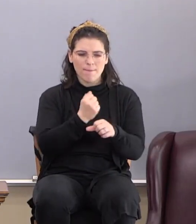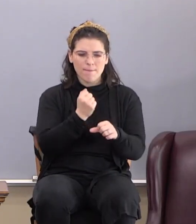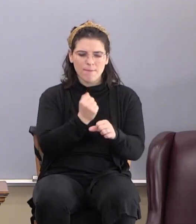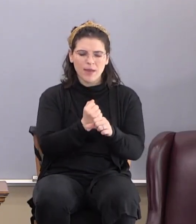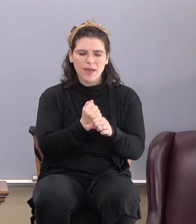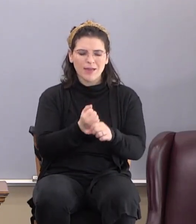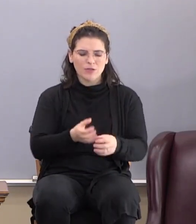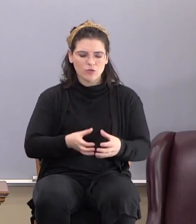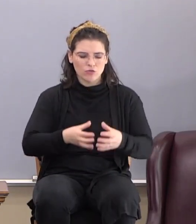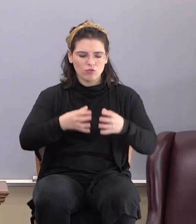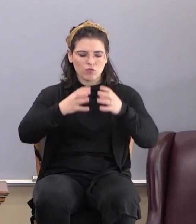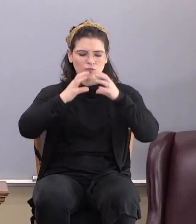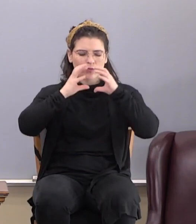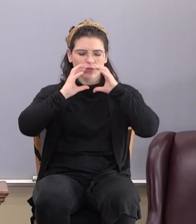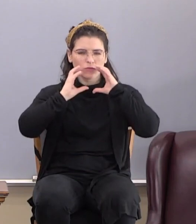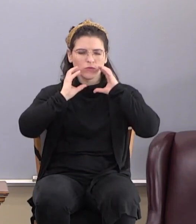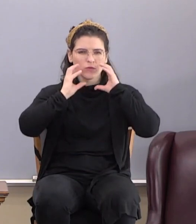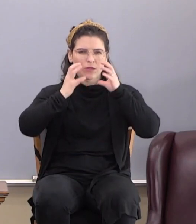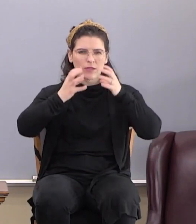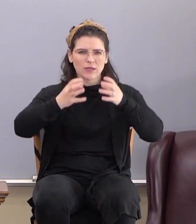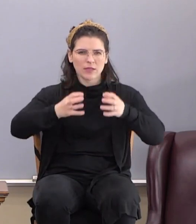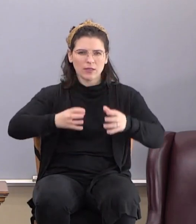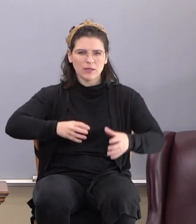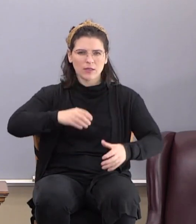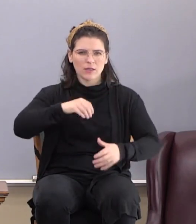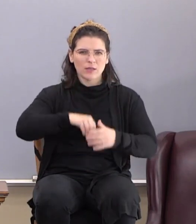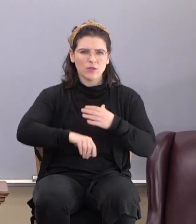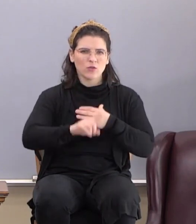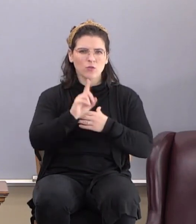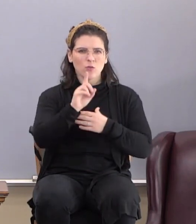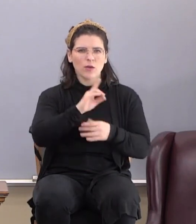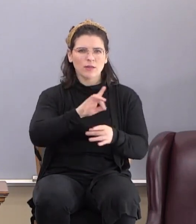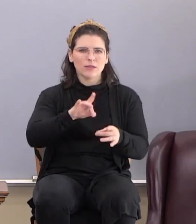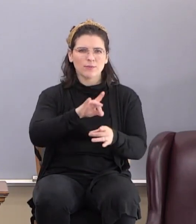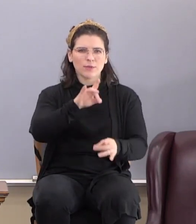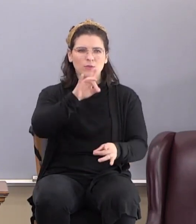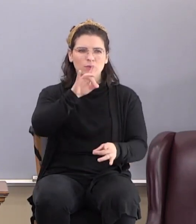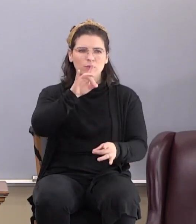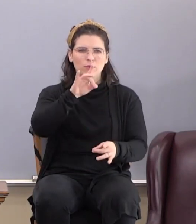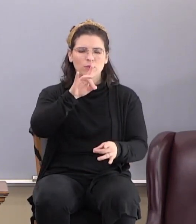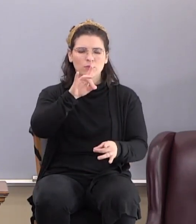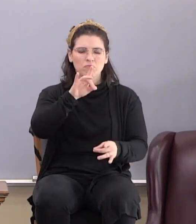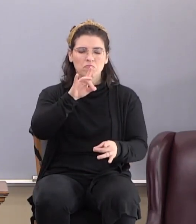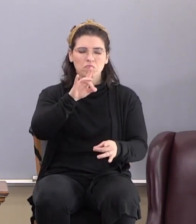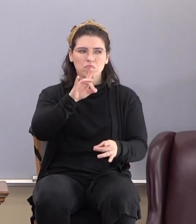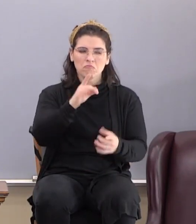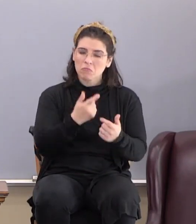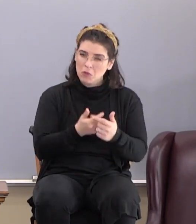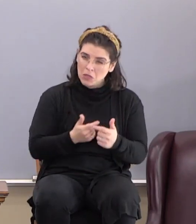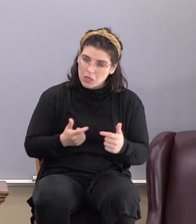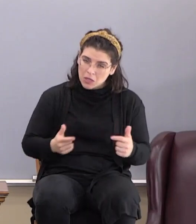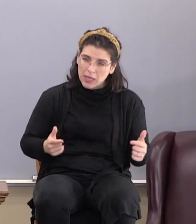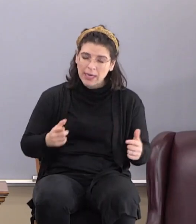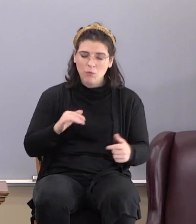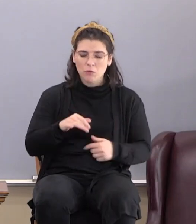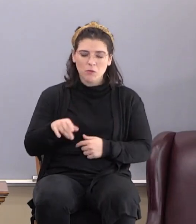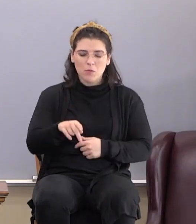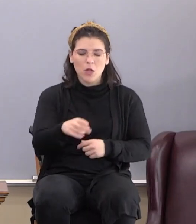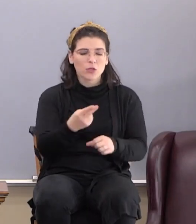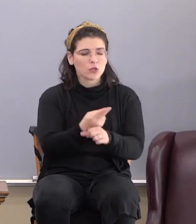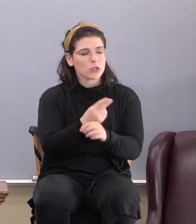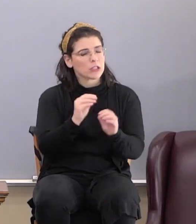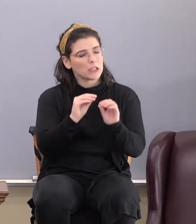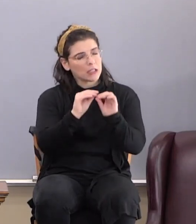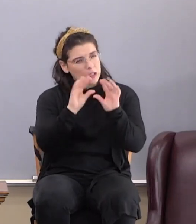to drink into one Spirit. The language Paul is using is very